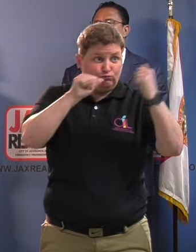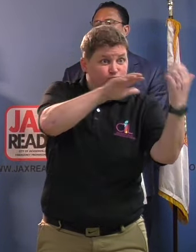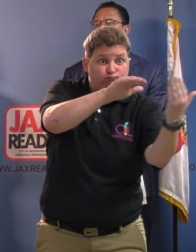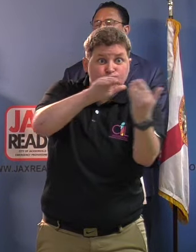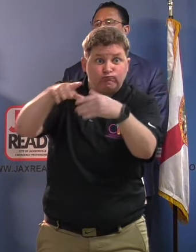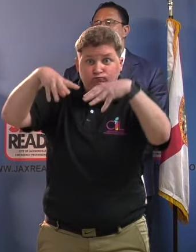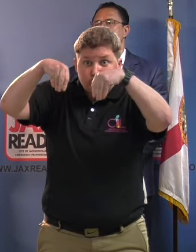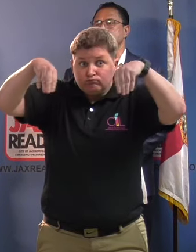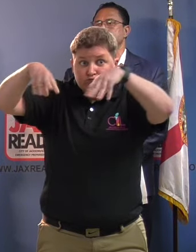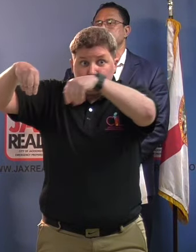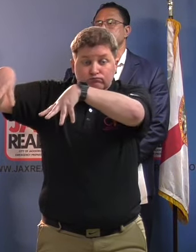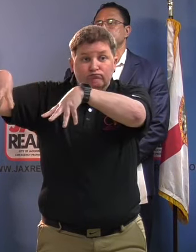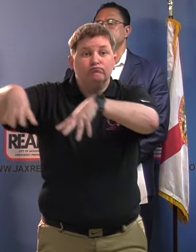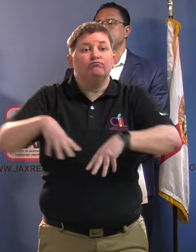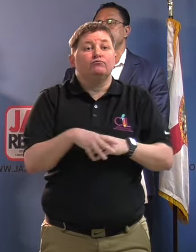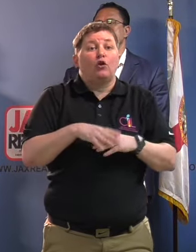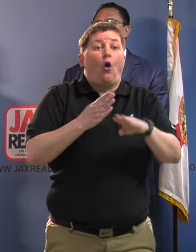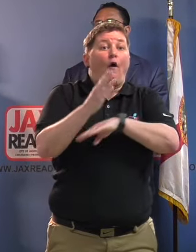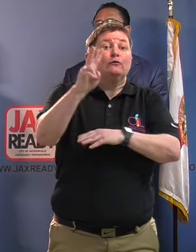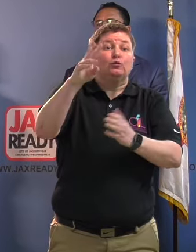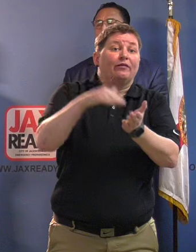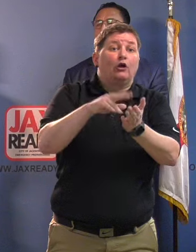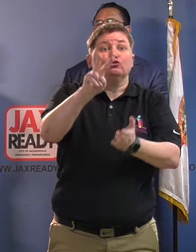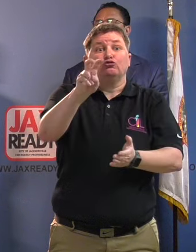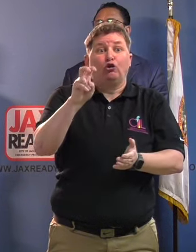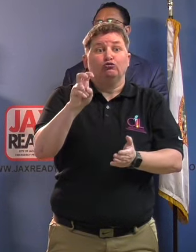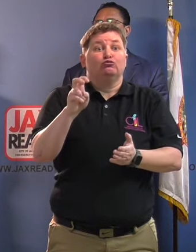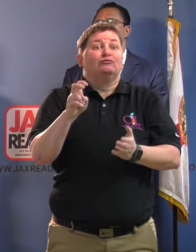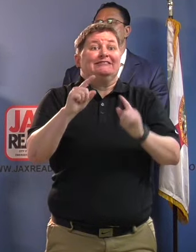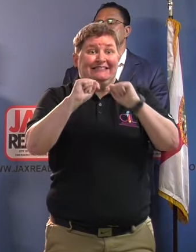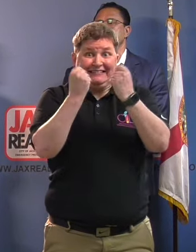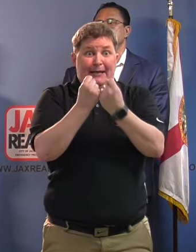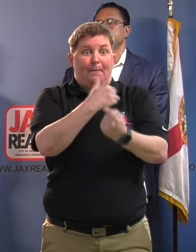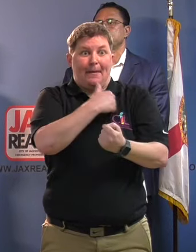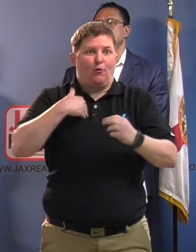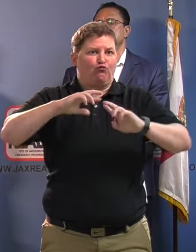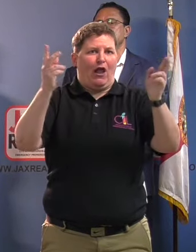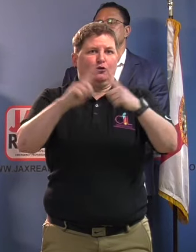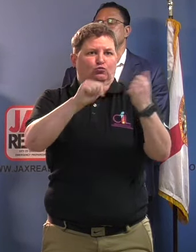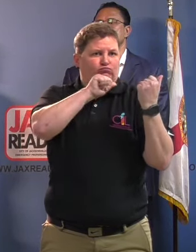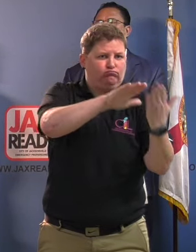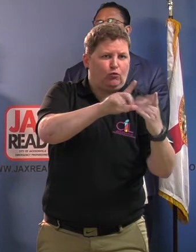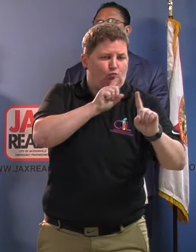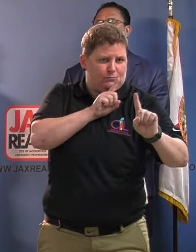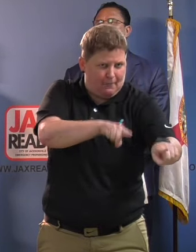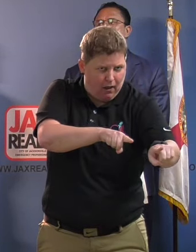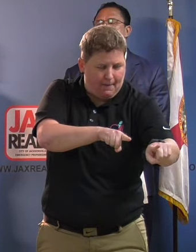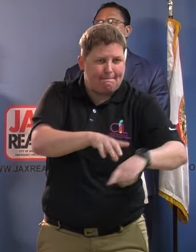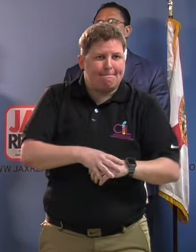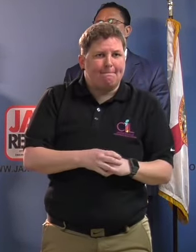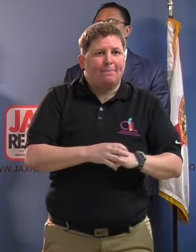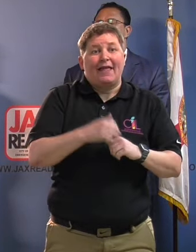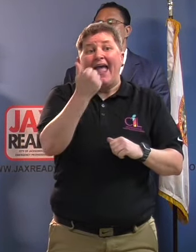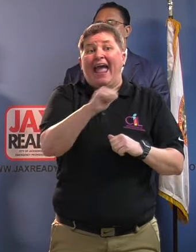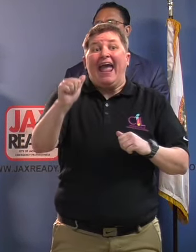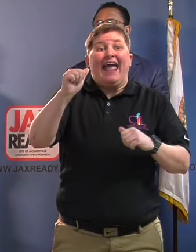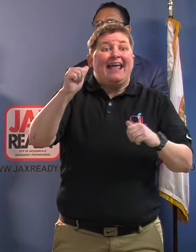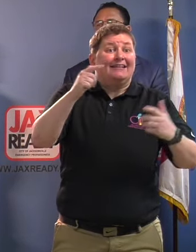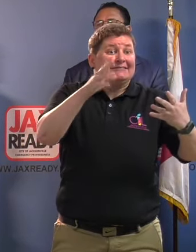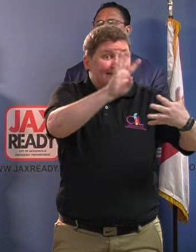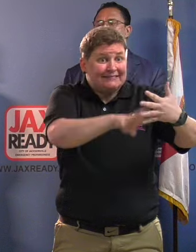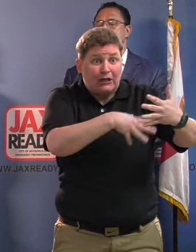than 2,200 team members who are ready to respond. Any scheduled disconnections will be suspended during the storm, so nobody's going to be